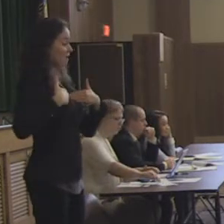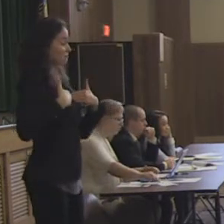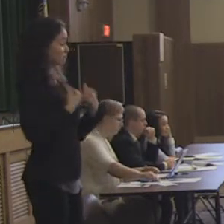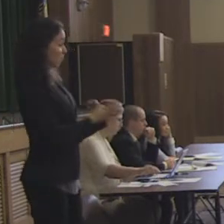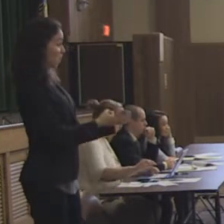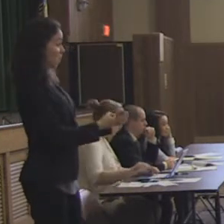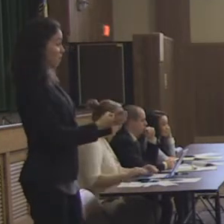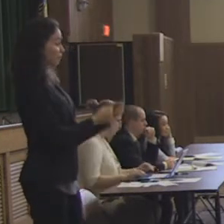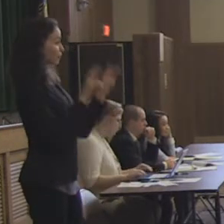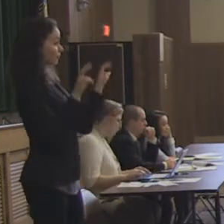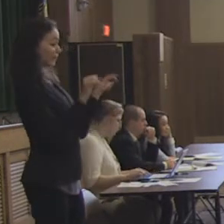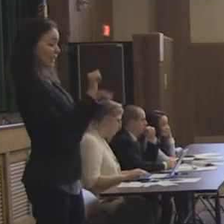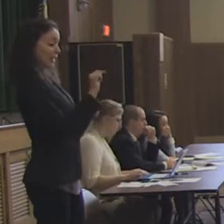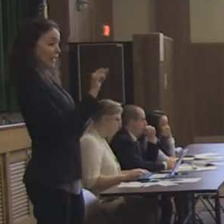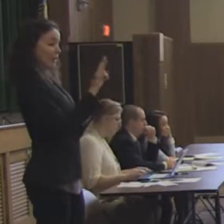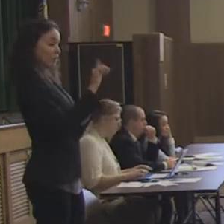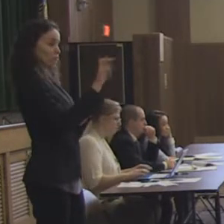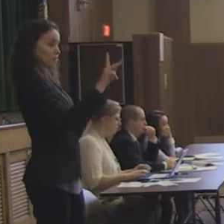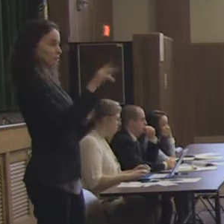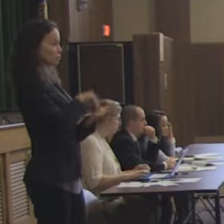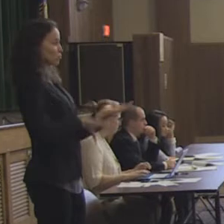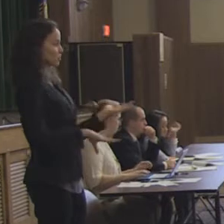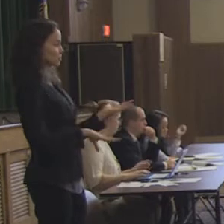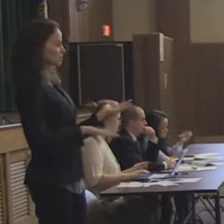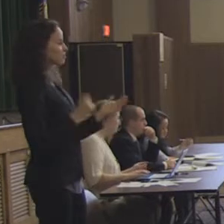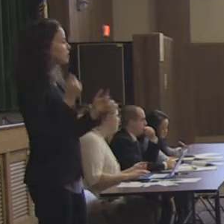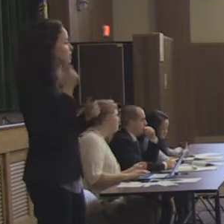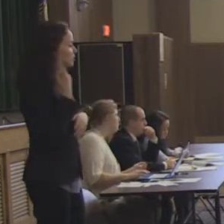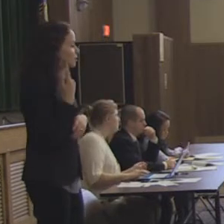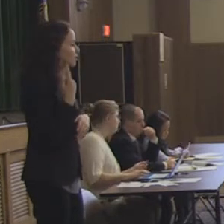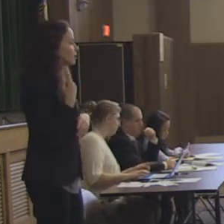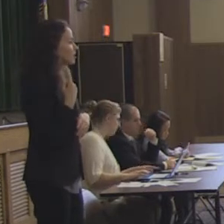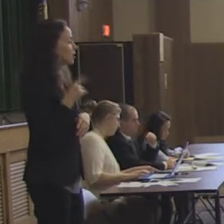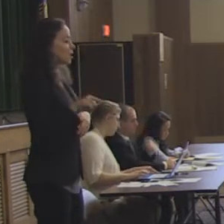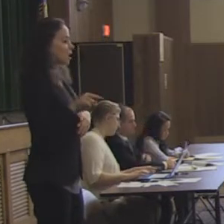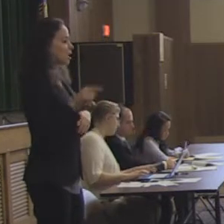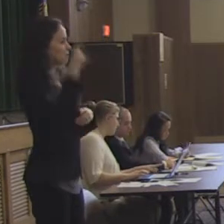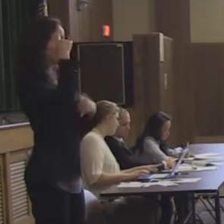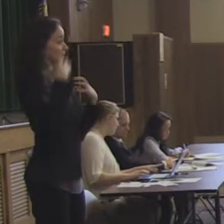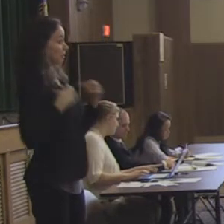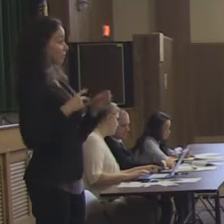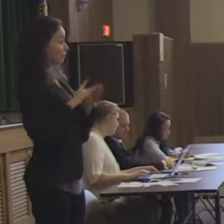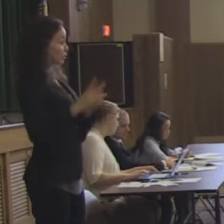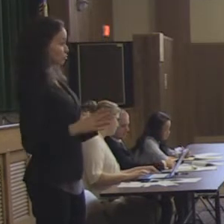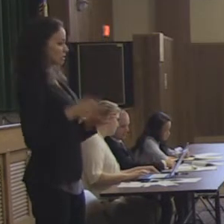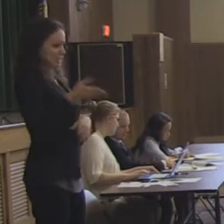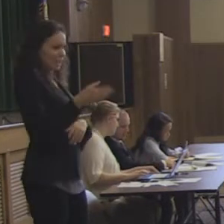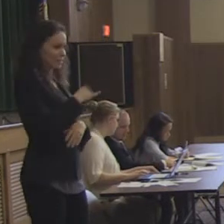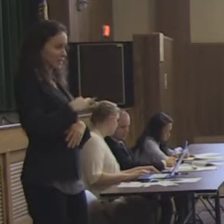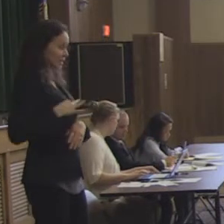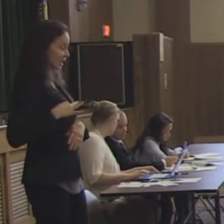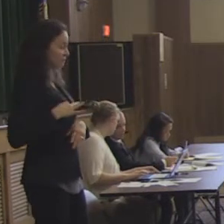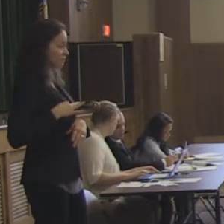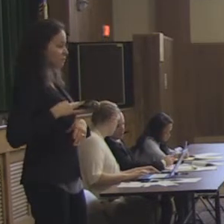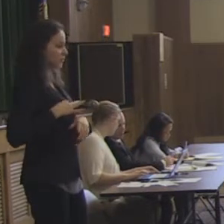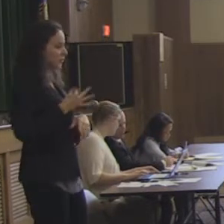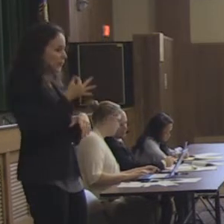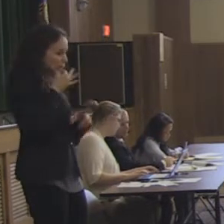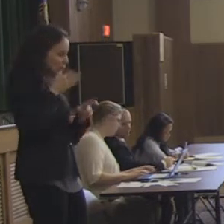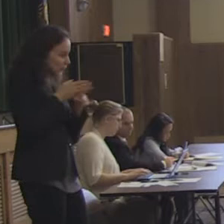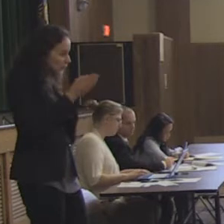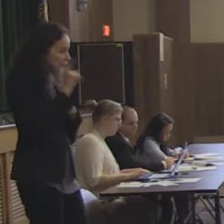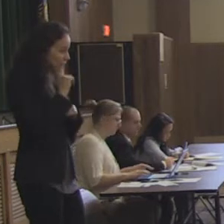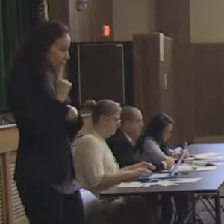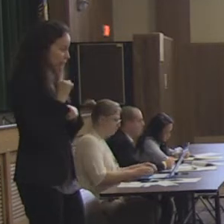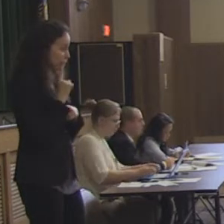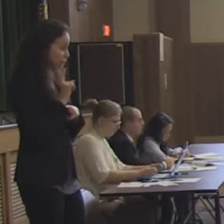However, it's an exception that a school setting would have a mental health professional on staff with expertise in working with